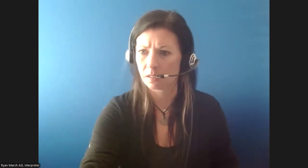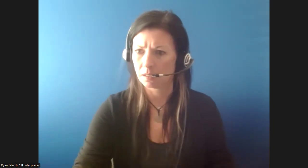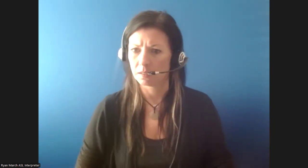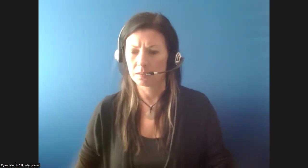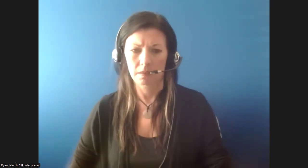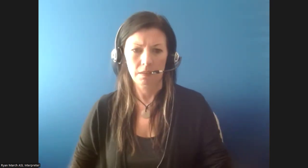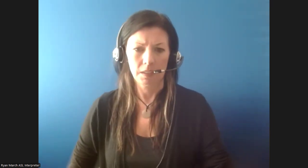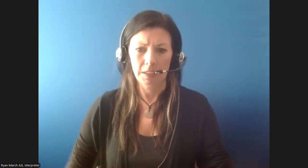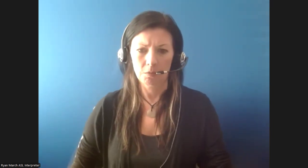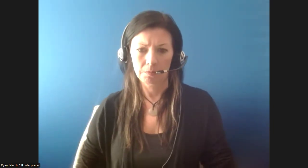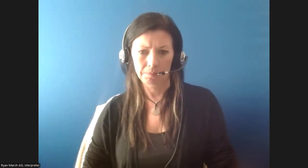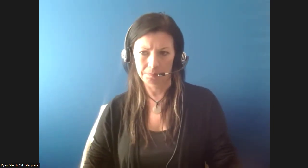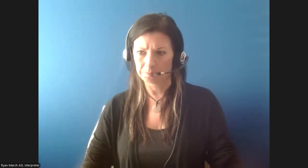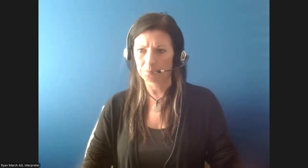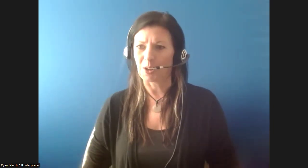Yes.